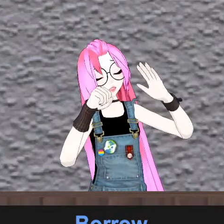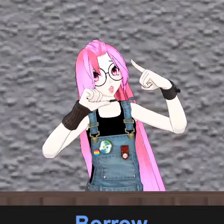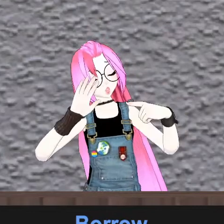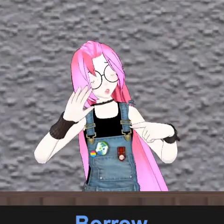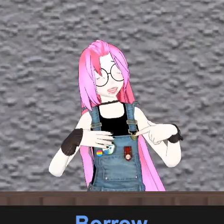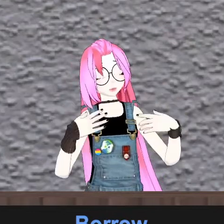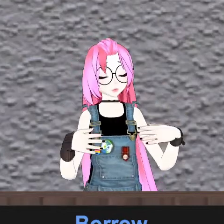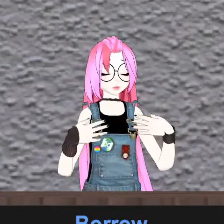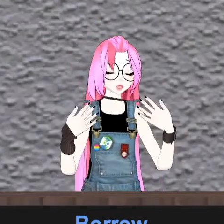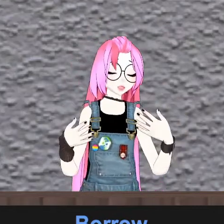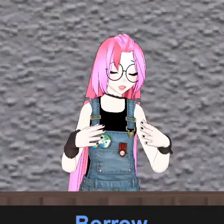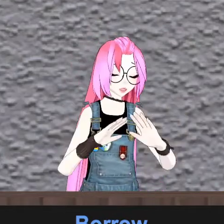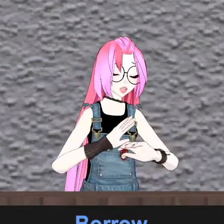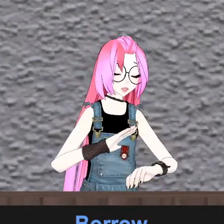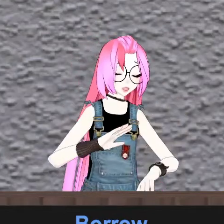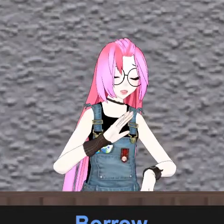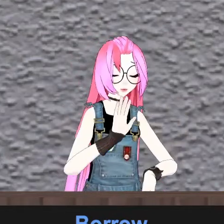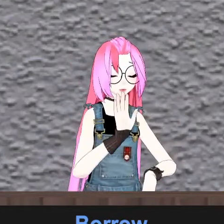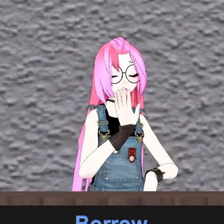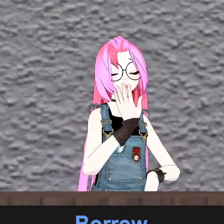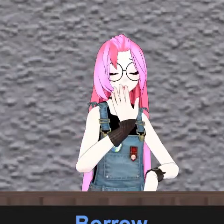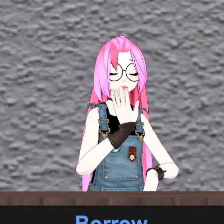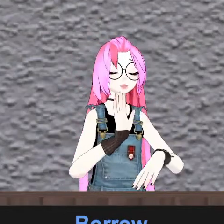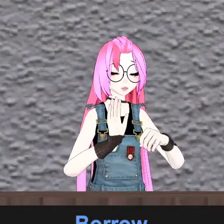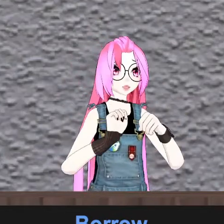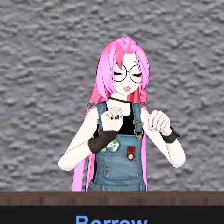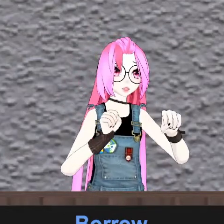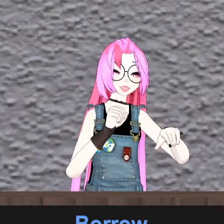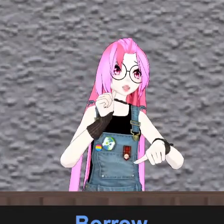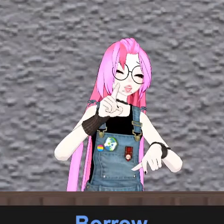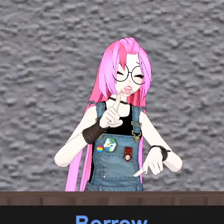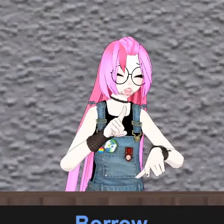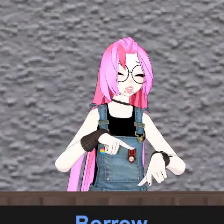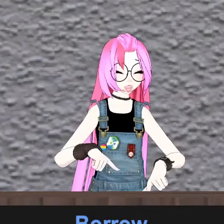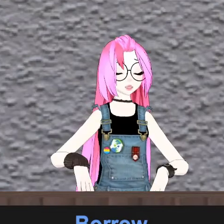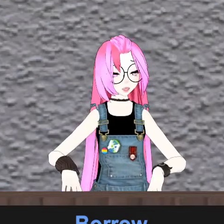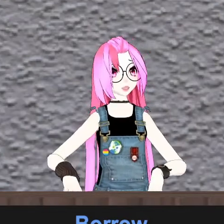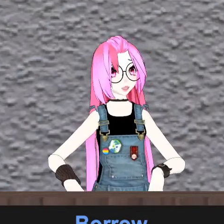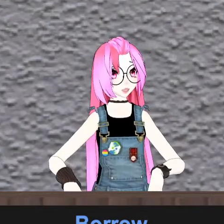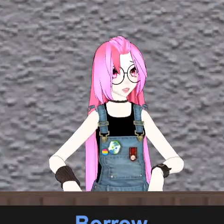these are bent. It's both. So you can then you can kind of yeah, but it's not needed. Yeah. Okay, thank